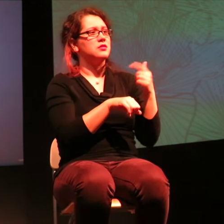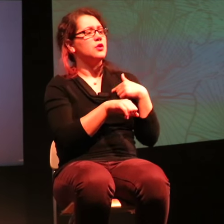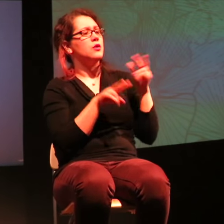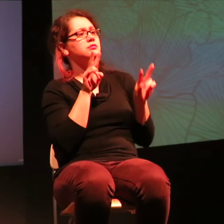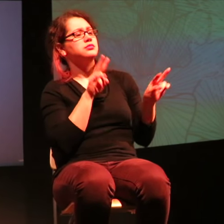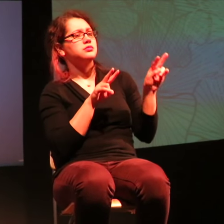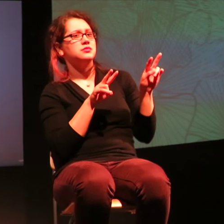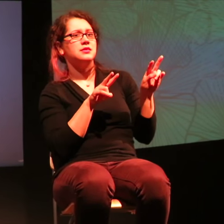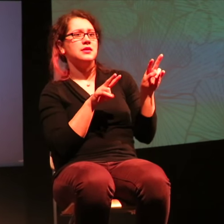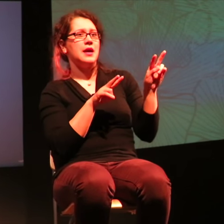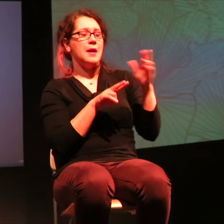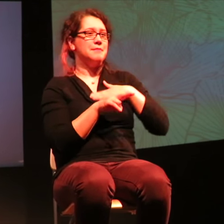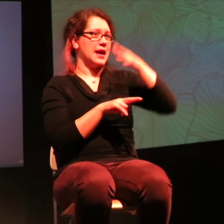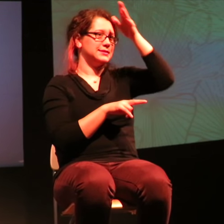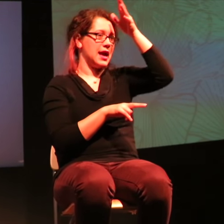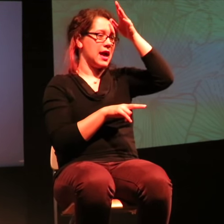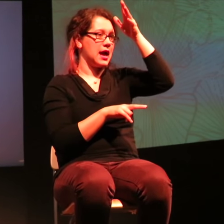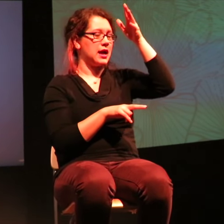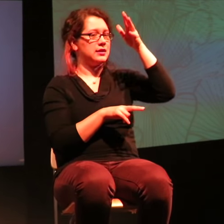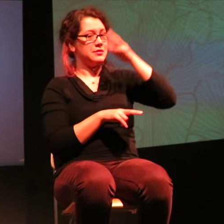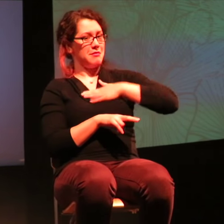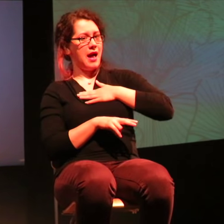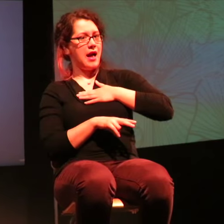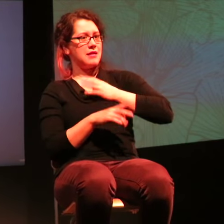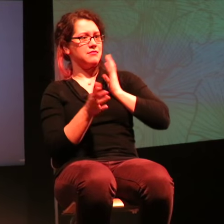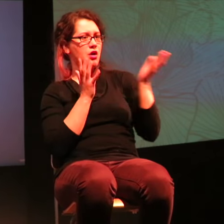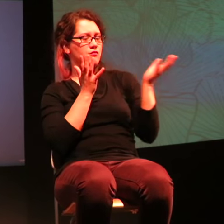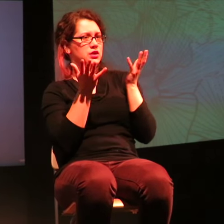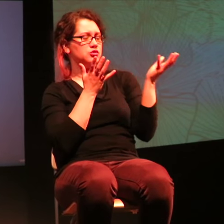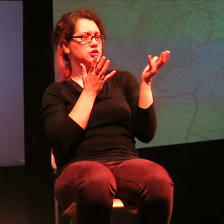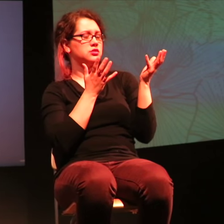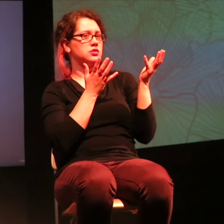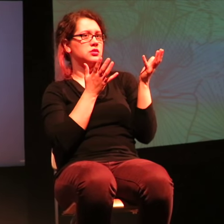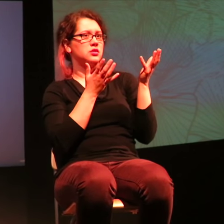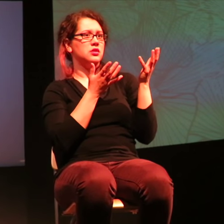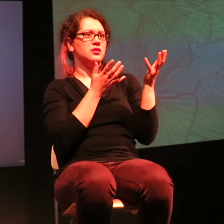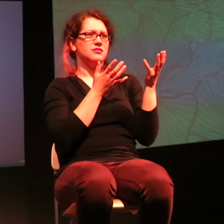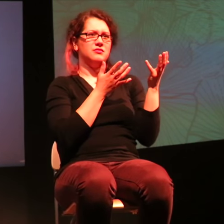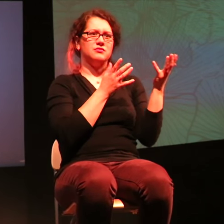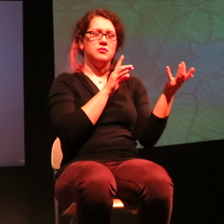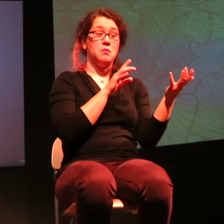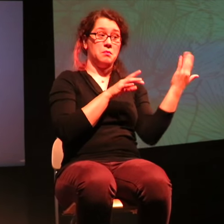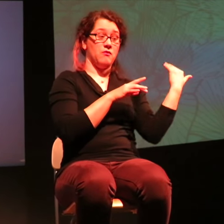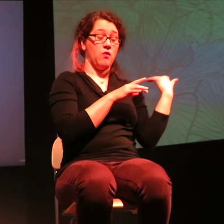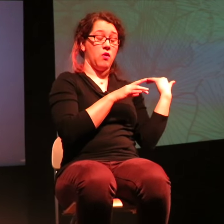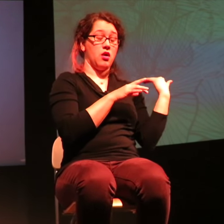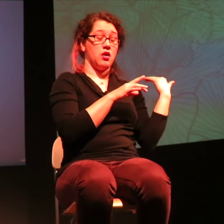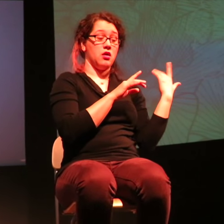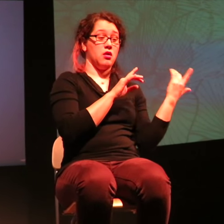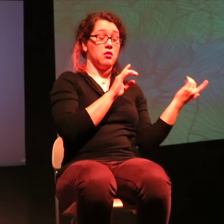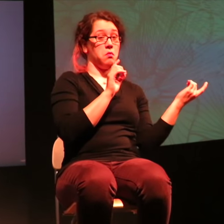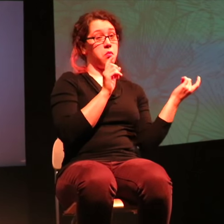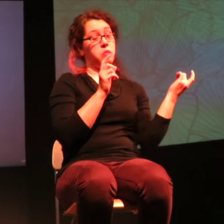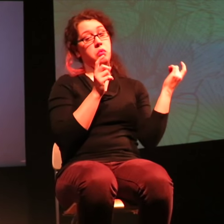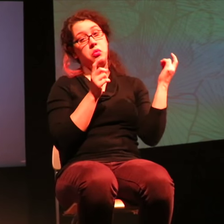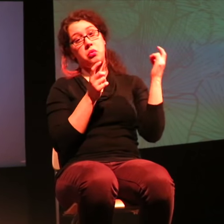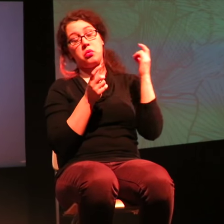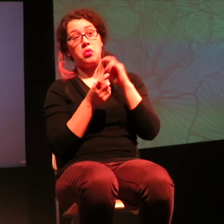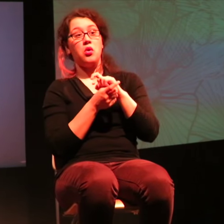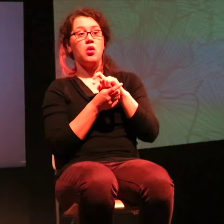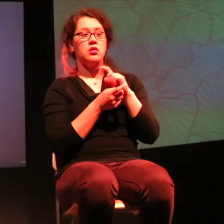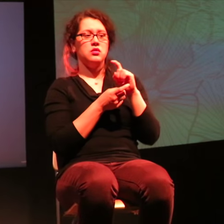group, that the conversations that my dad and I had started having that centered almost entirely around Jesus when we would talk, started rising